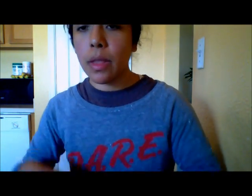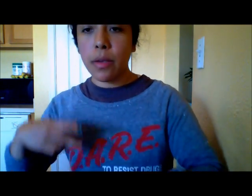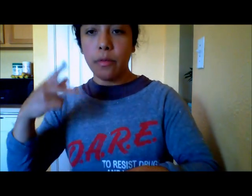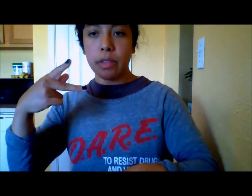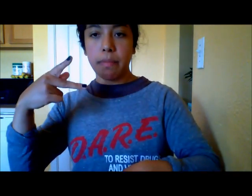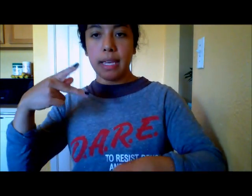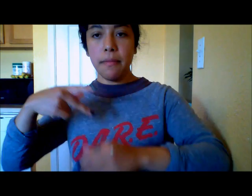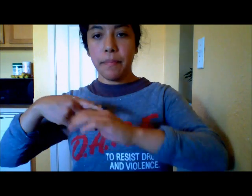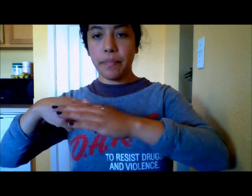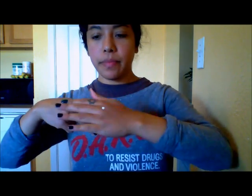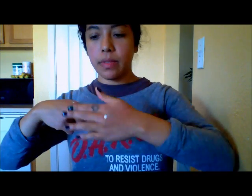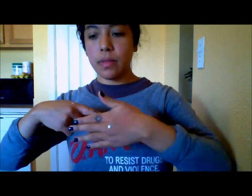With a P,